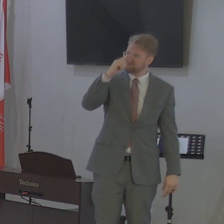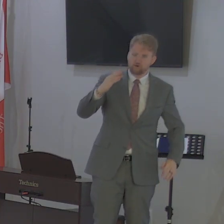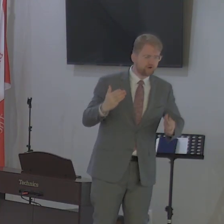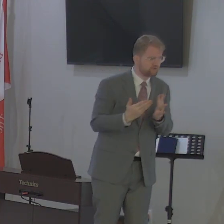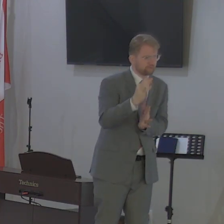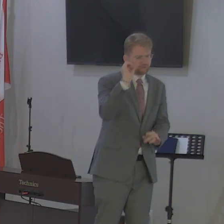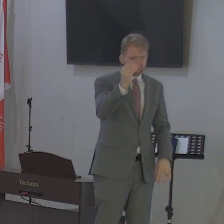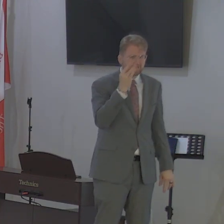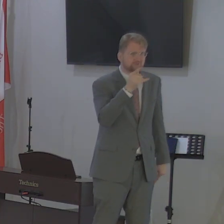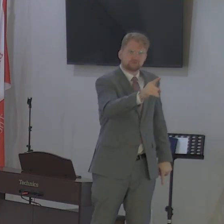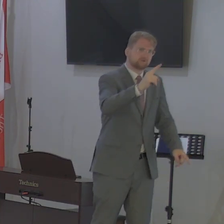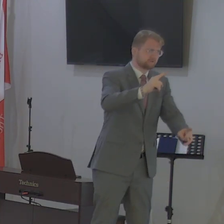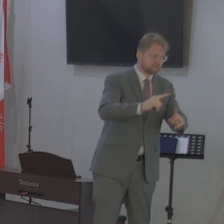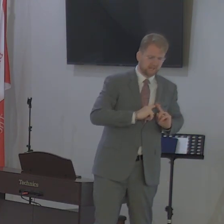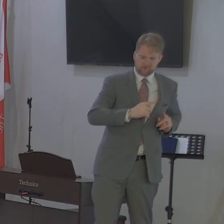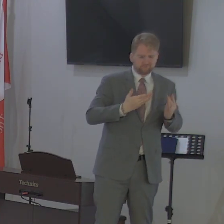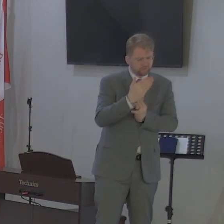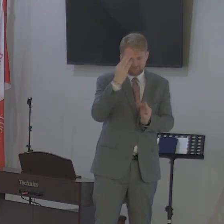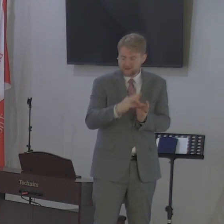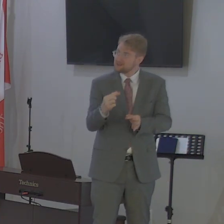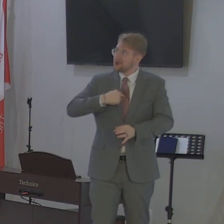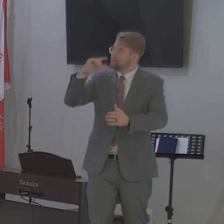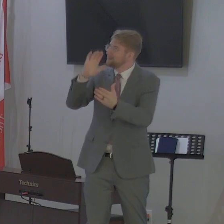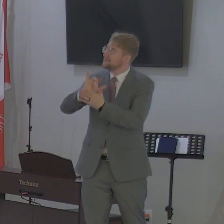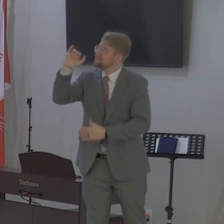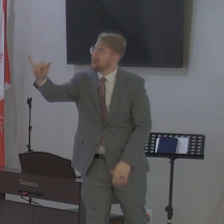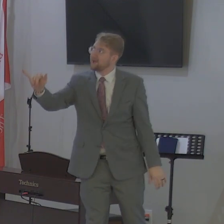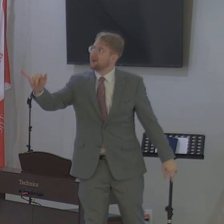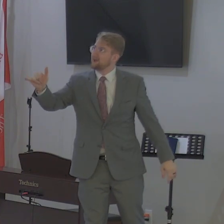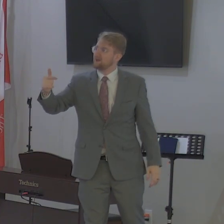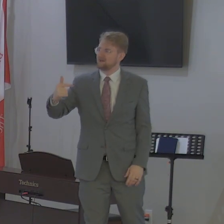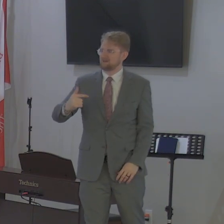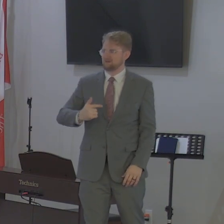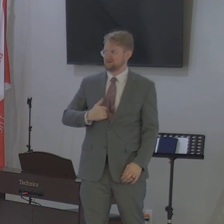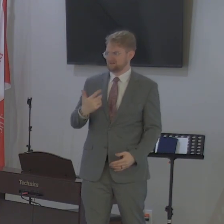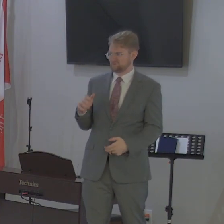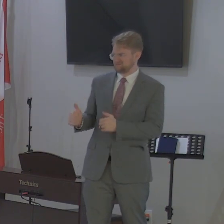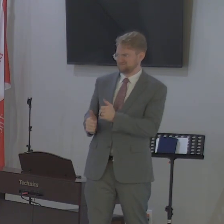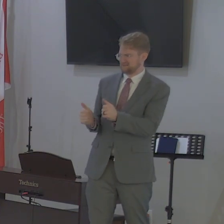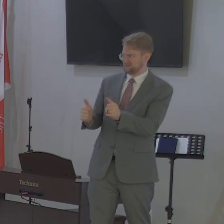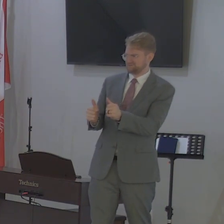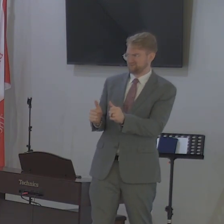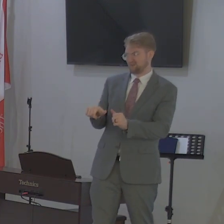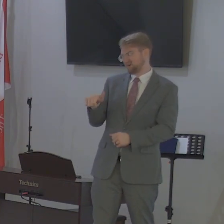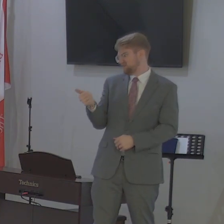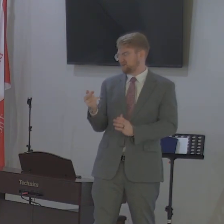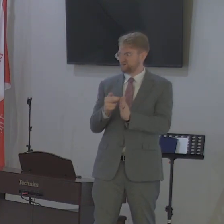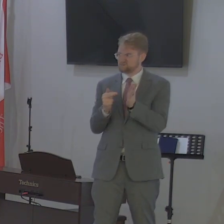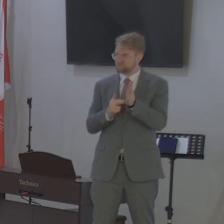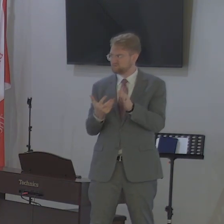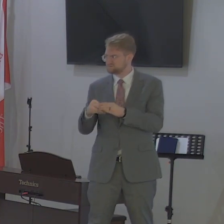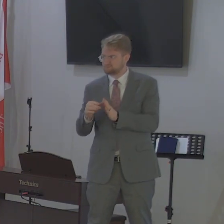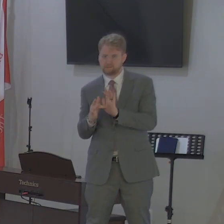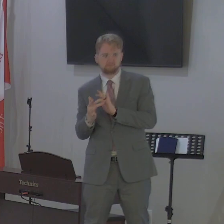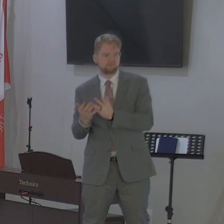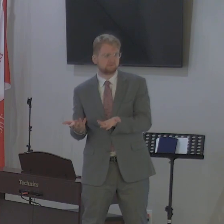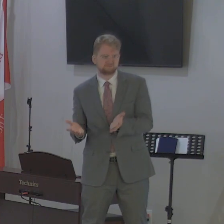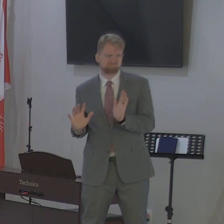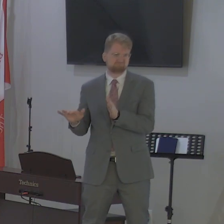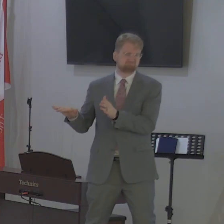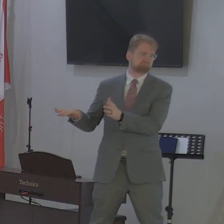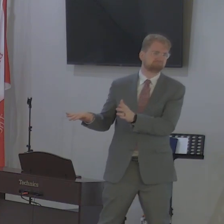you are saved through faith. Yes, I believe that, but I don't want to follow anything else that's in that Bible.